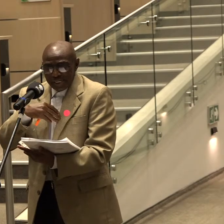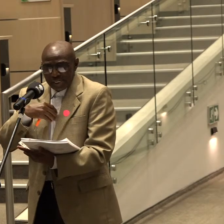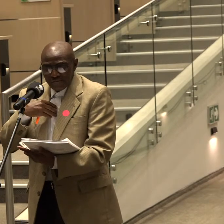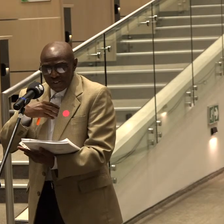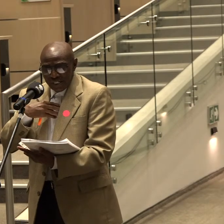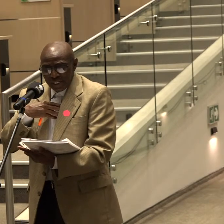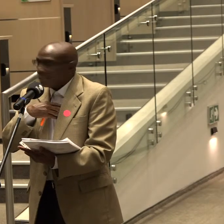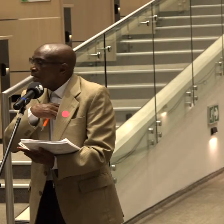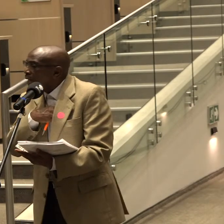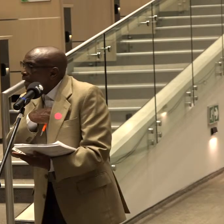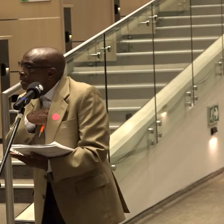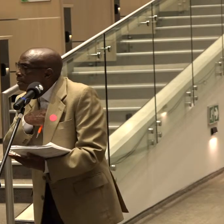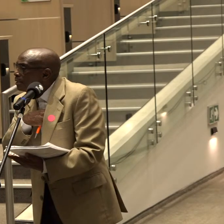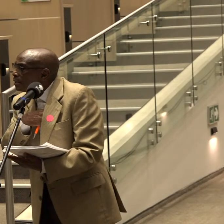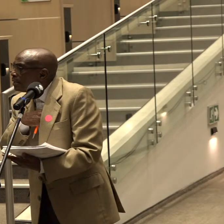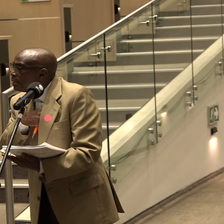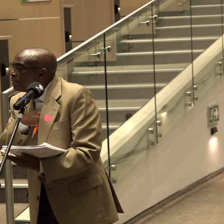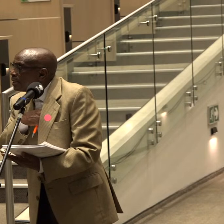Sylvia